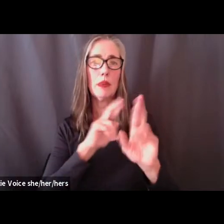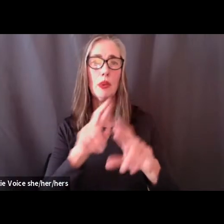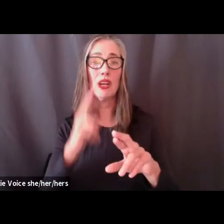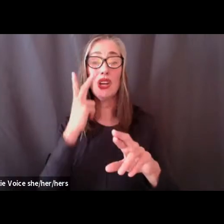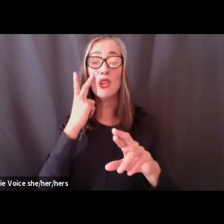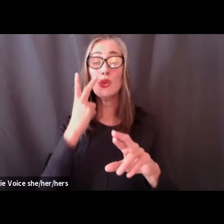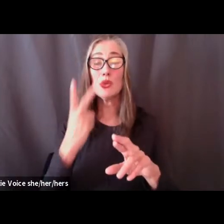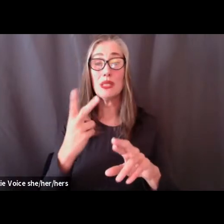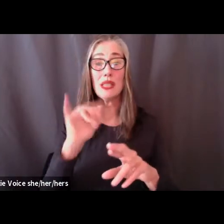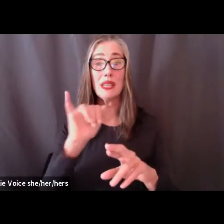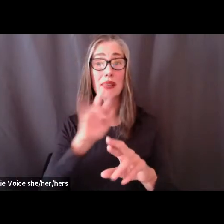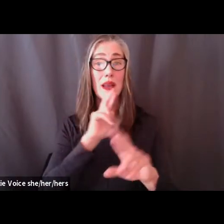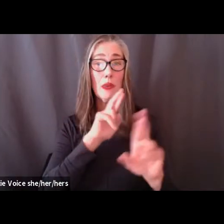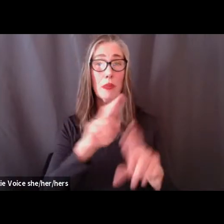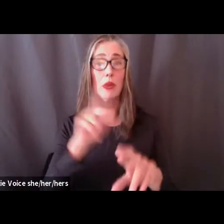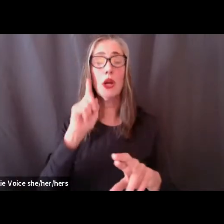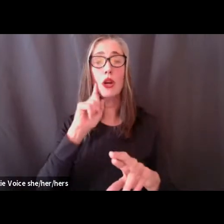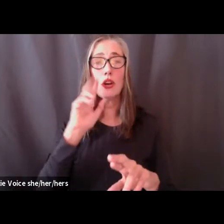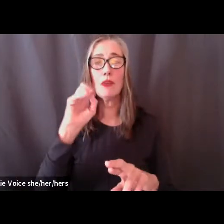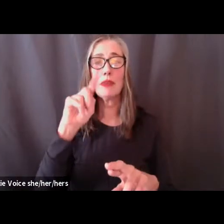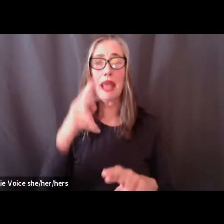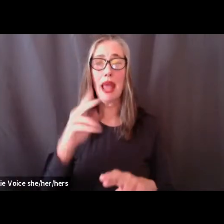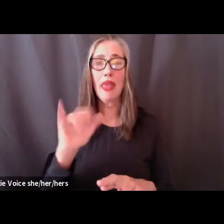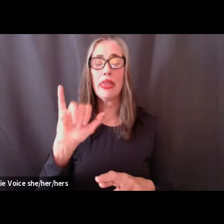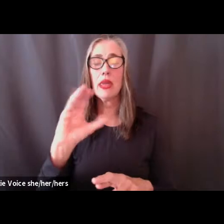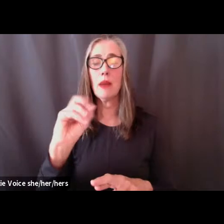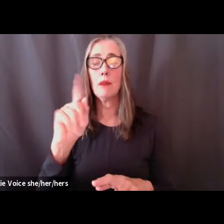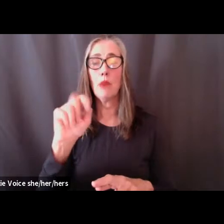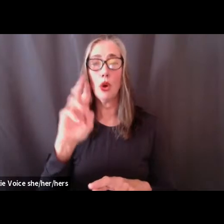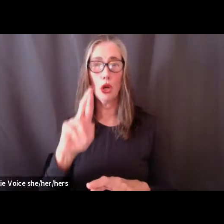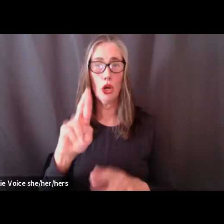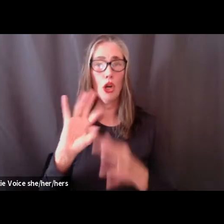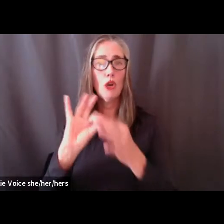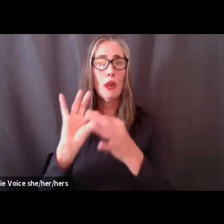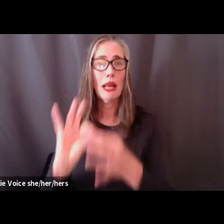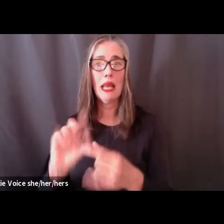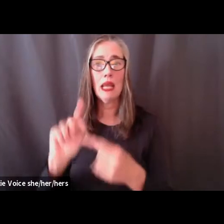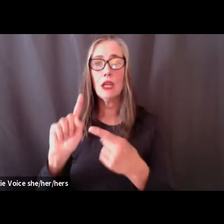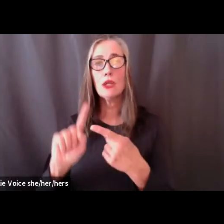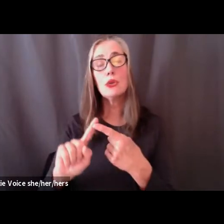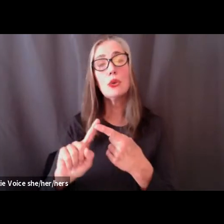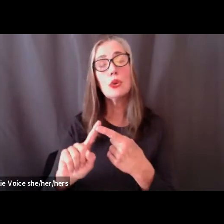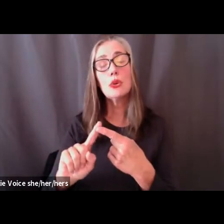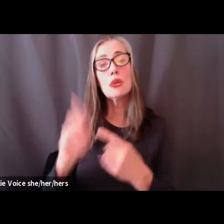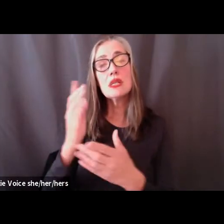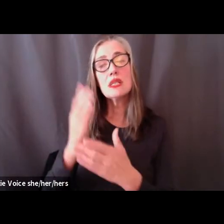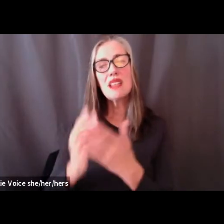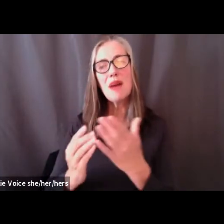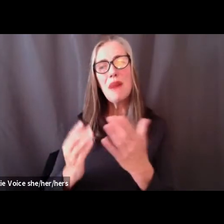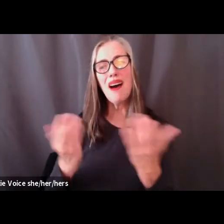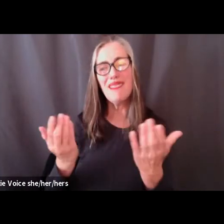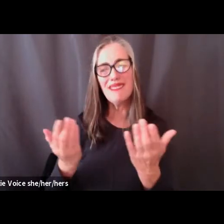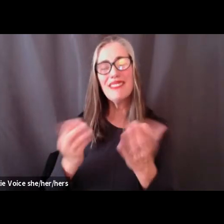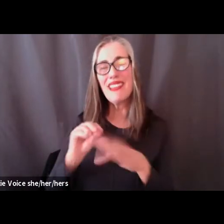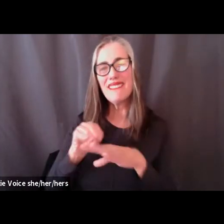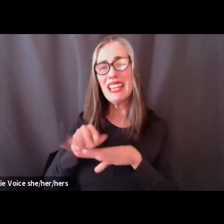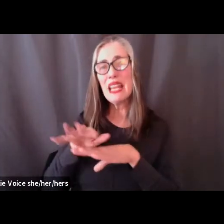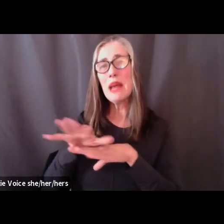report, we heard from Kathy Bowler regarding some of the implications of